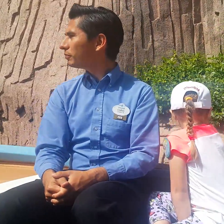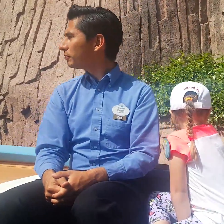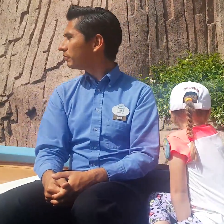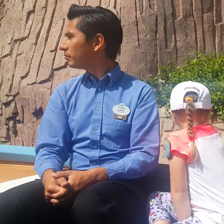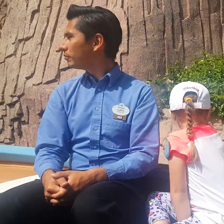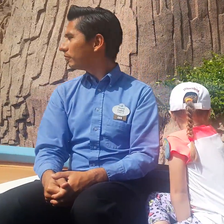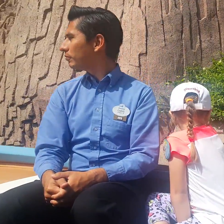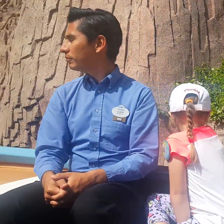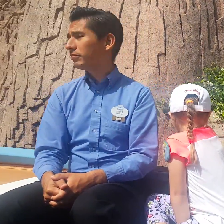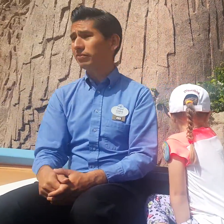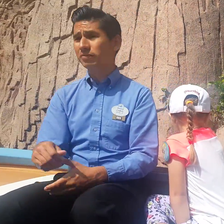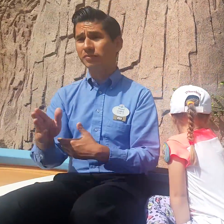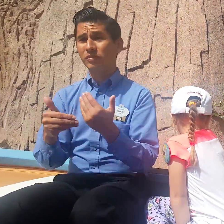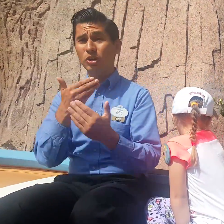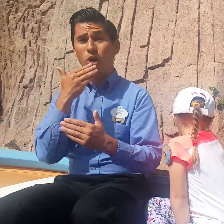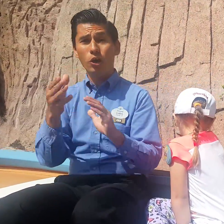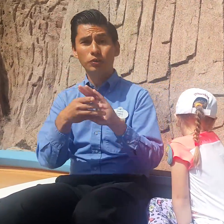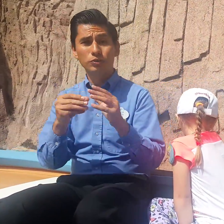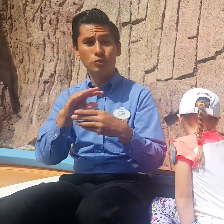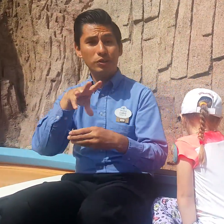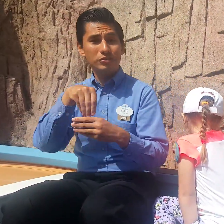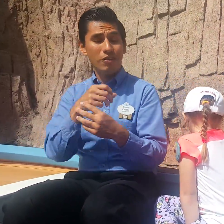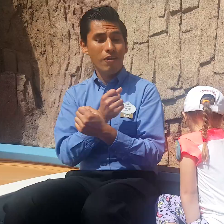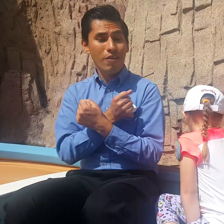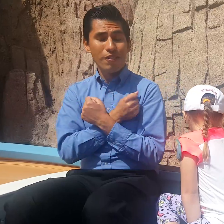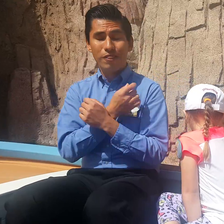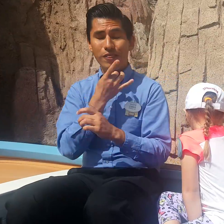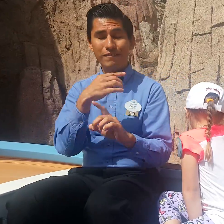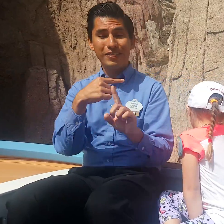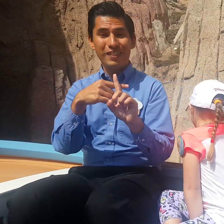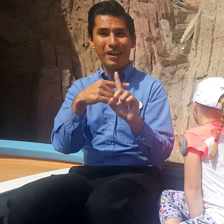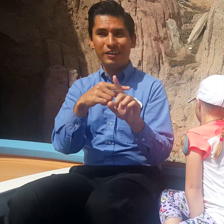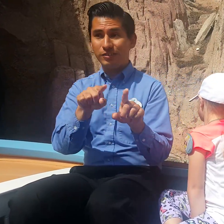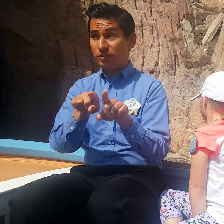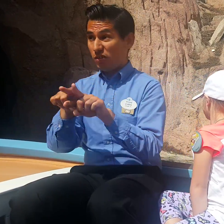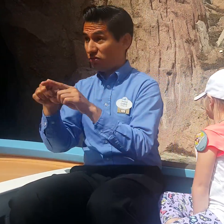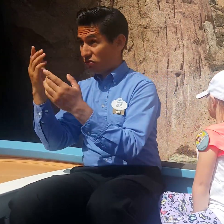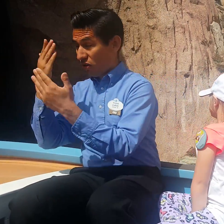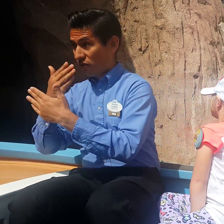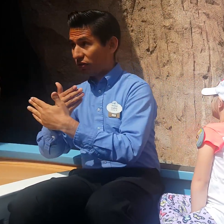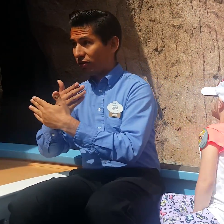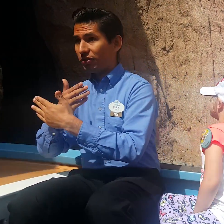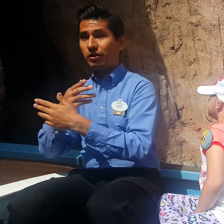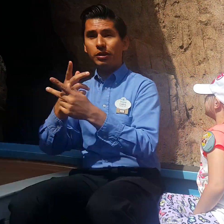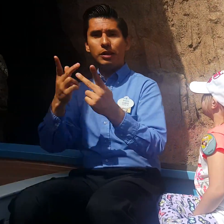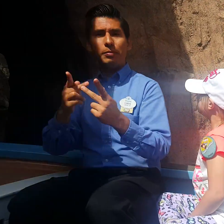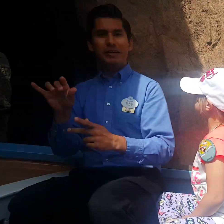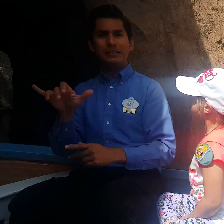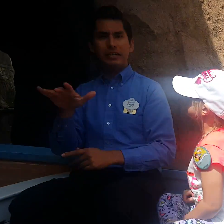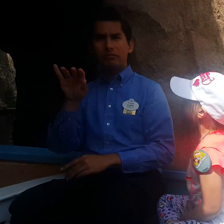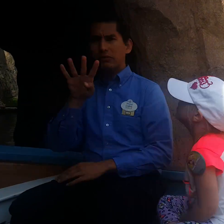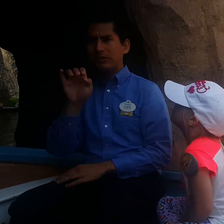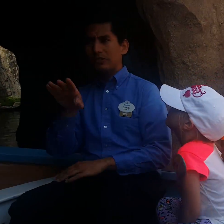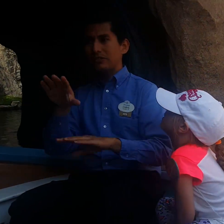Now, while all good stories are filled with love and light, they do have their dark places. Places like the mysterious Cave of Wonders, which we are now